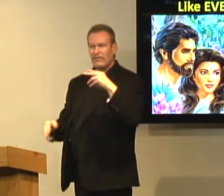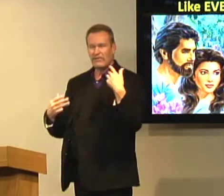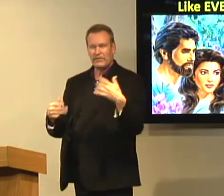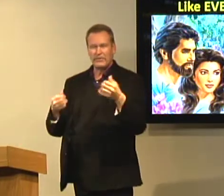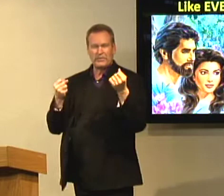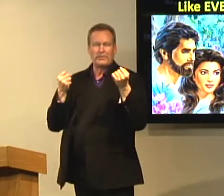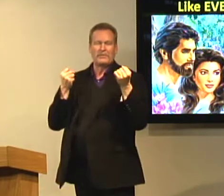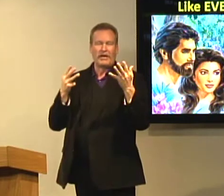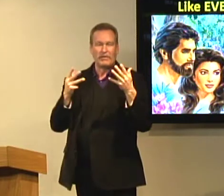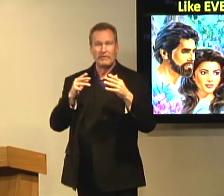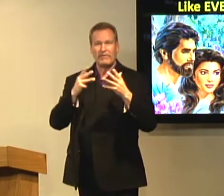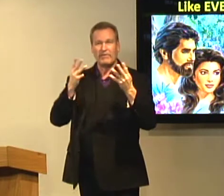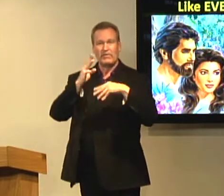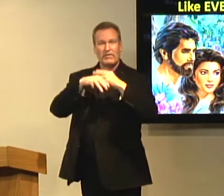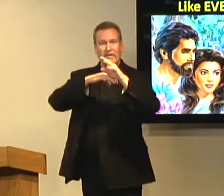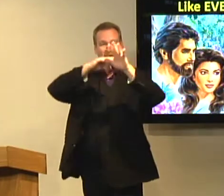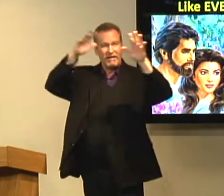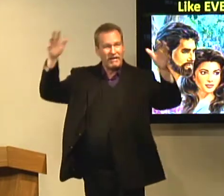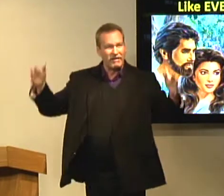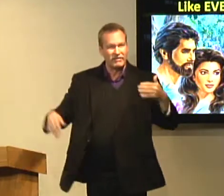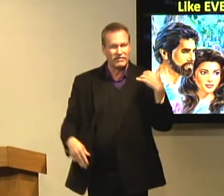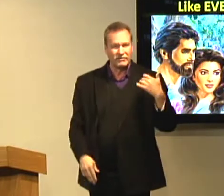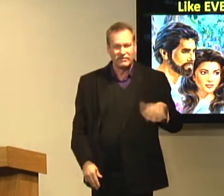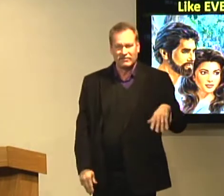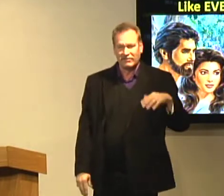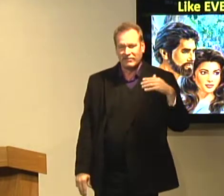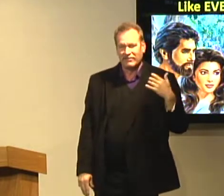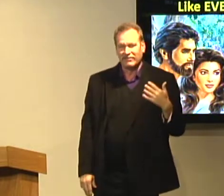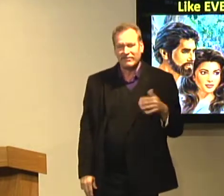these children and many, many descendants on the earth.